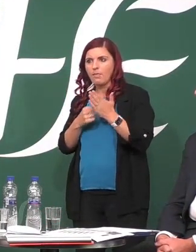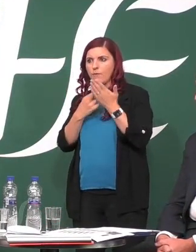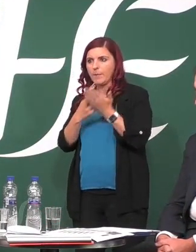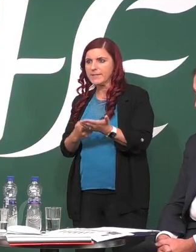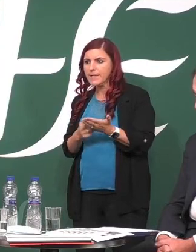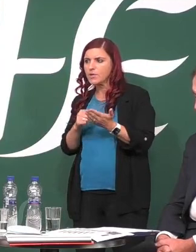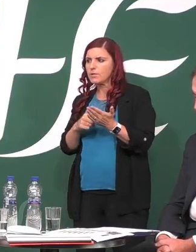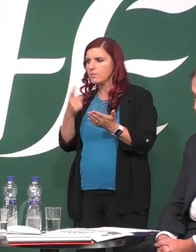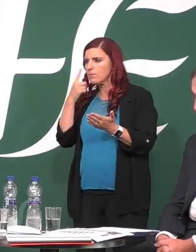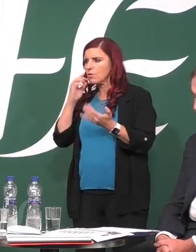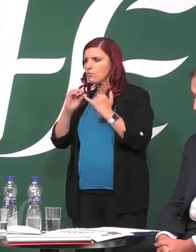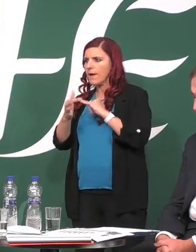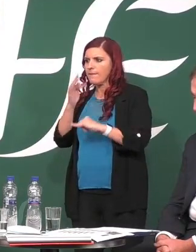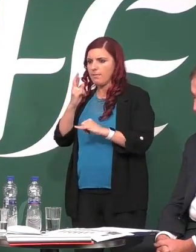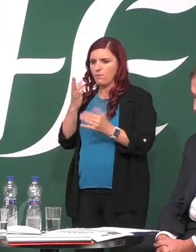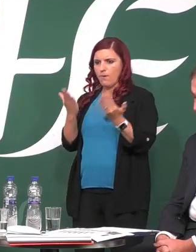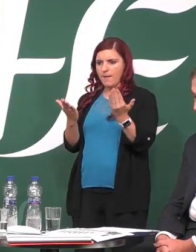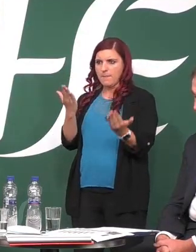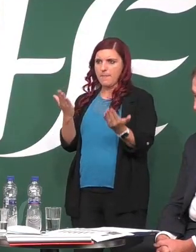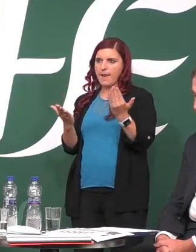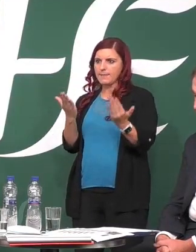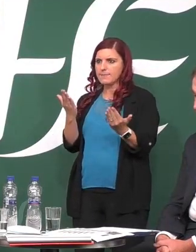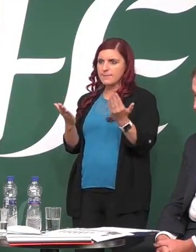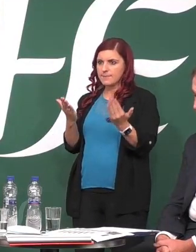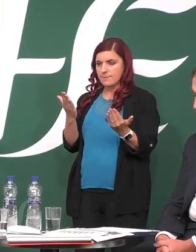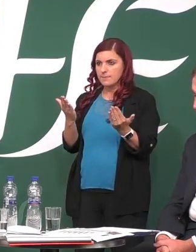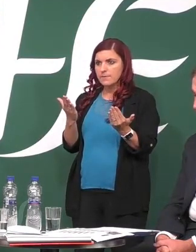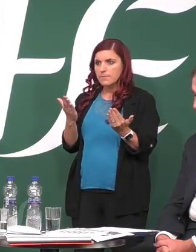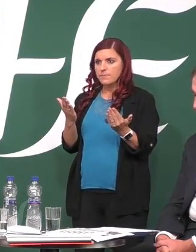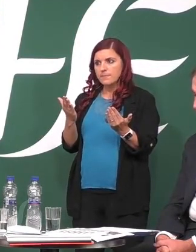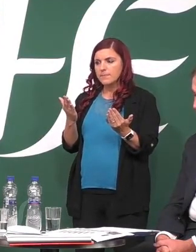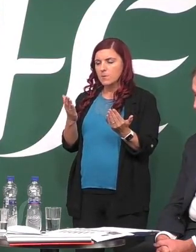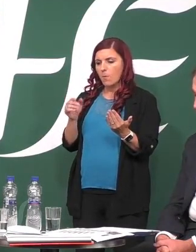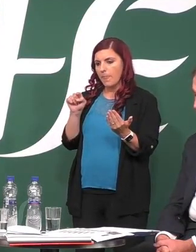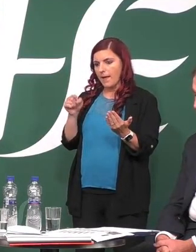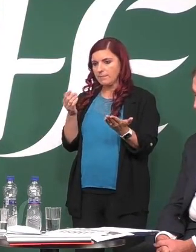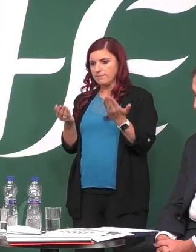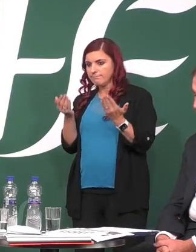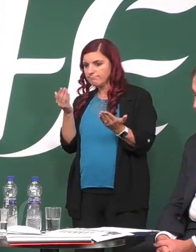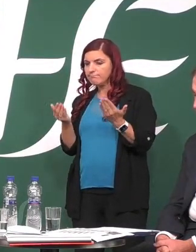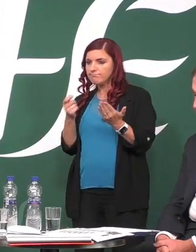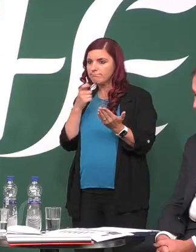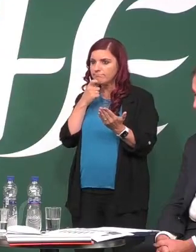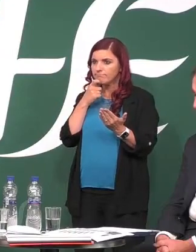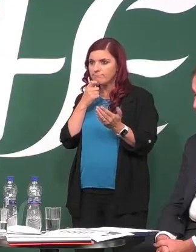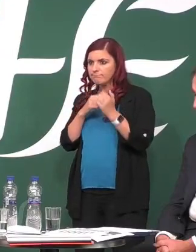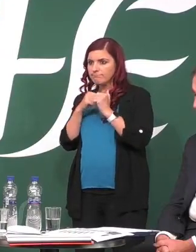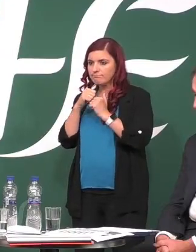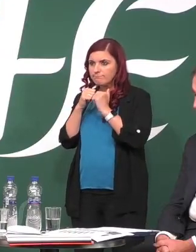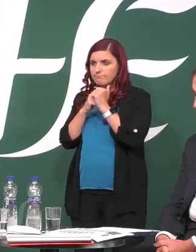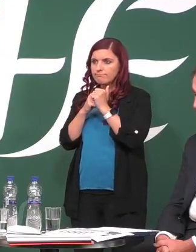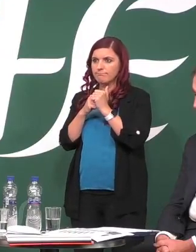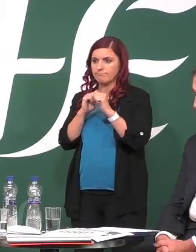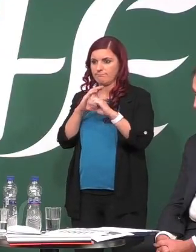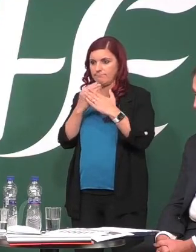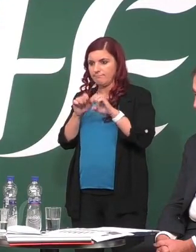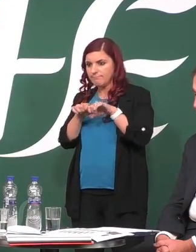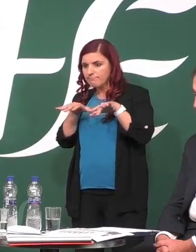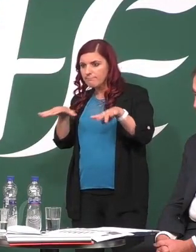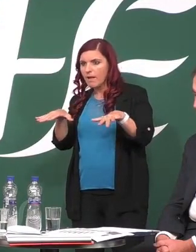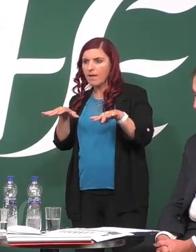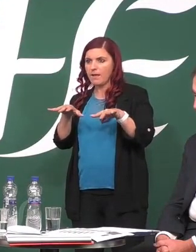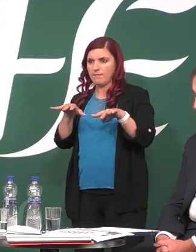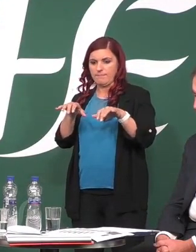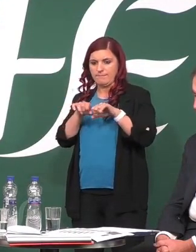to try to find the balance, get that balance right. And the factors that come into that balance is the infrastructure, the amount of virus that's circulating in the